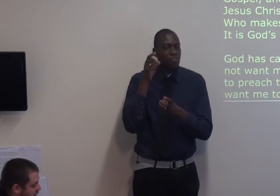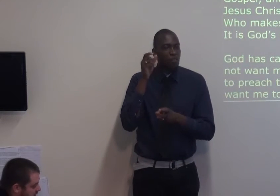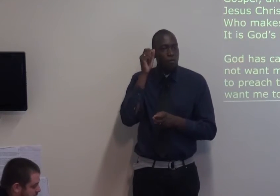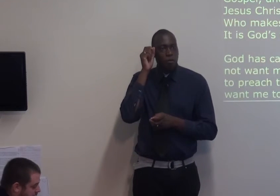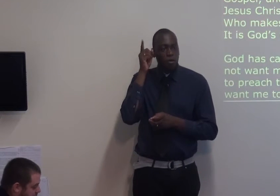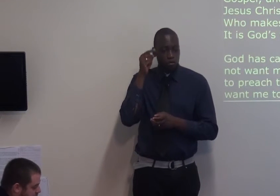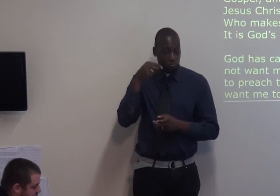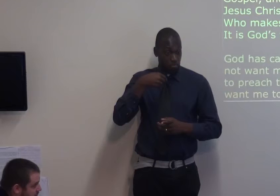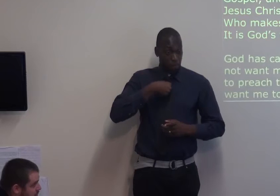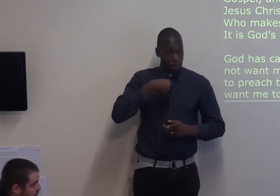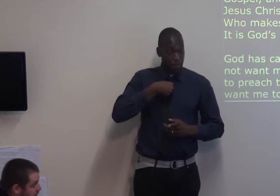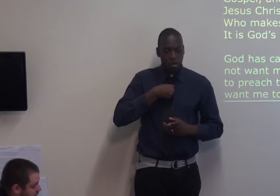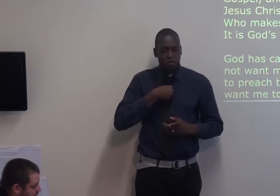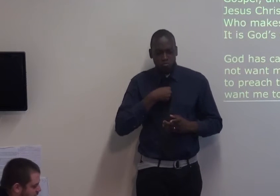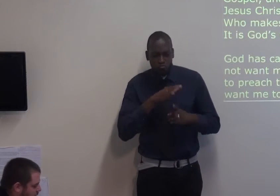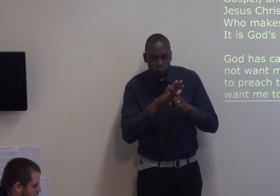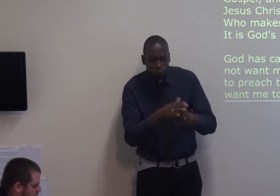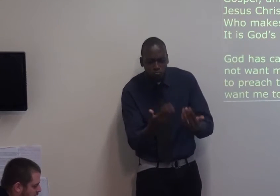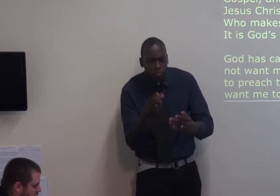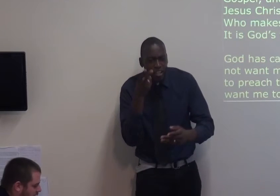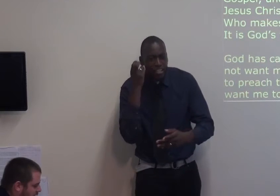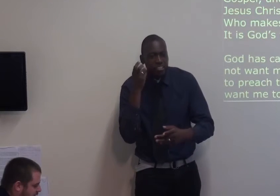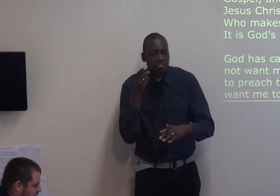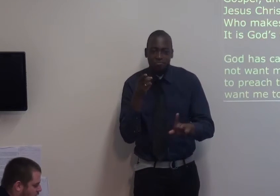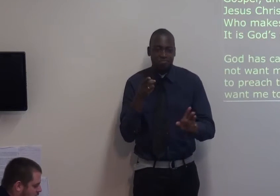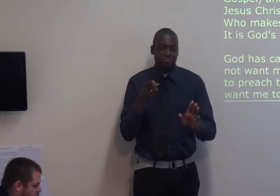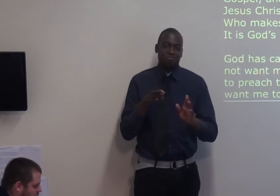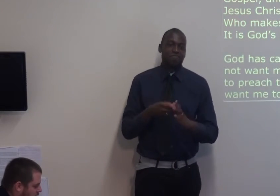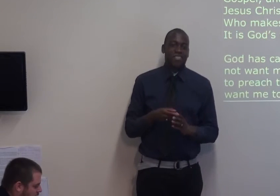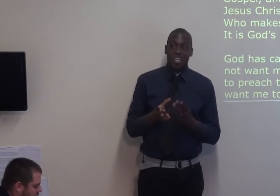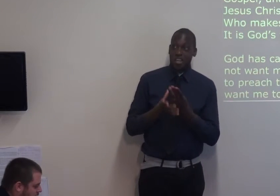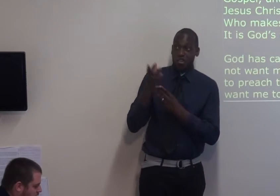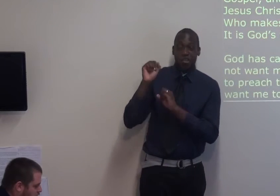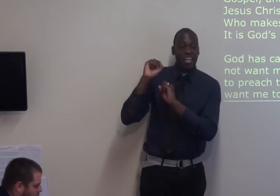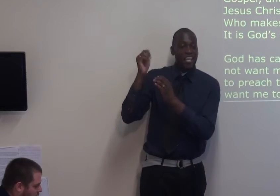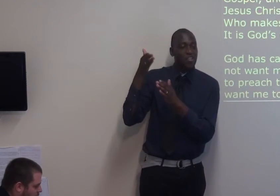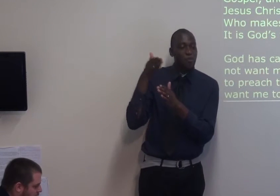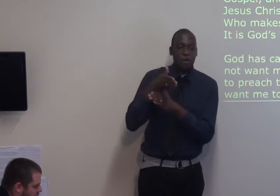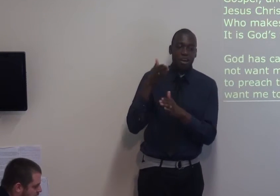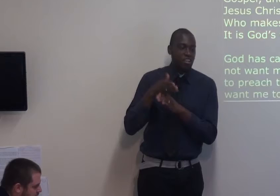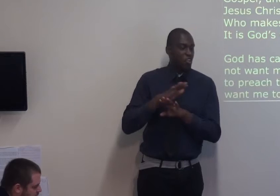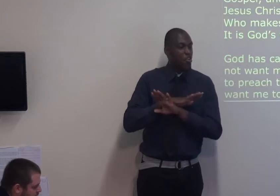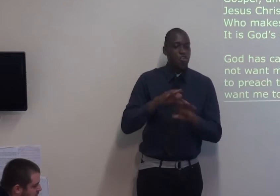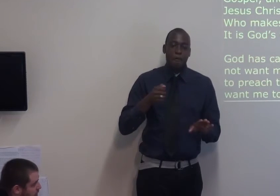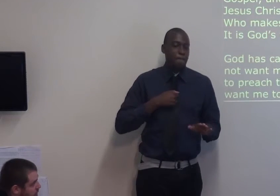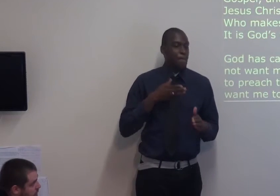Is it me? No. It is God's work, not my work.